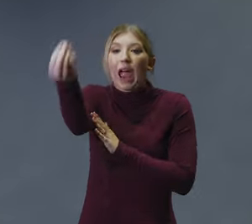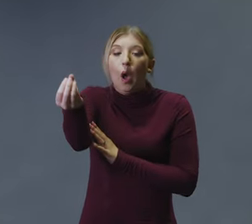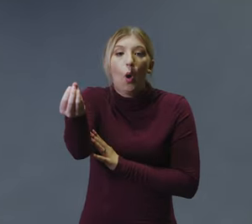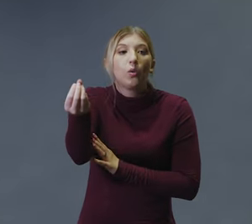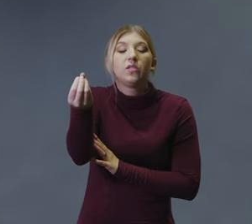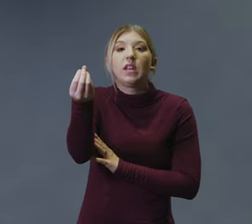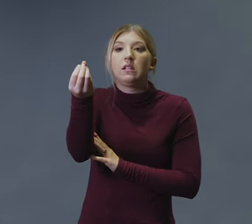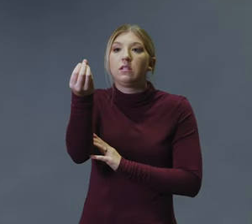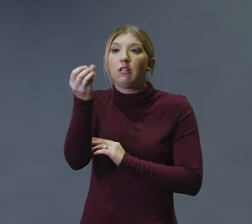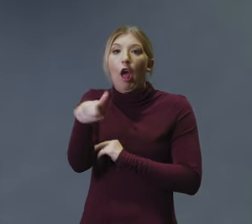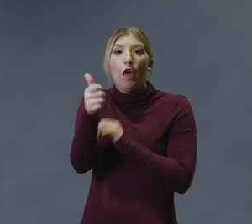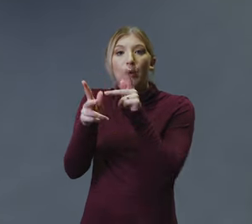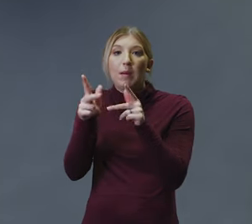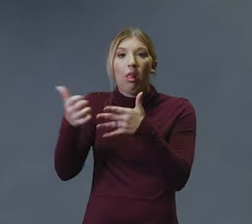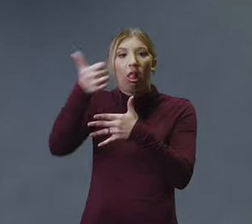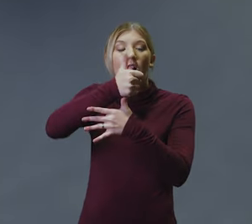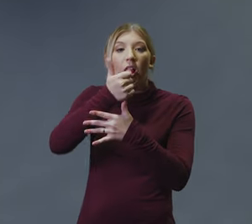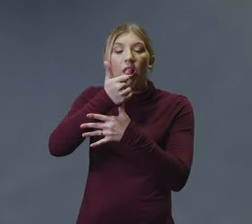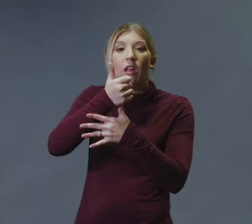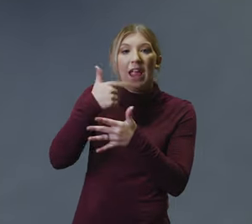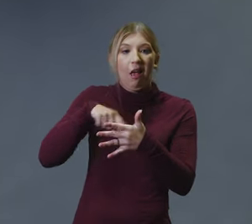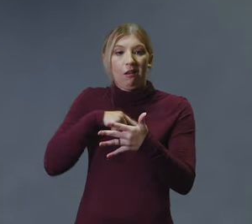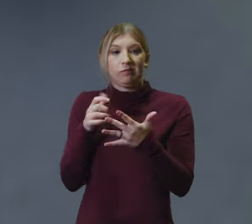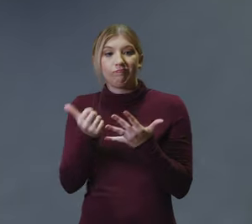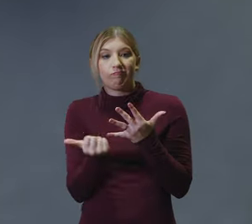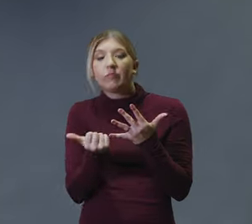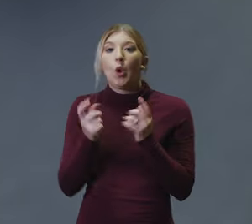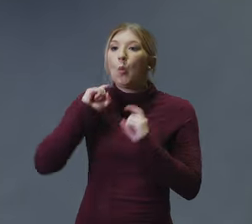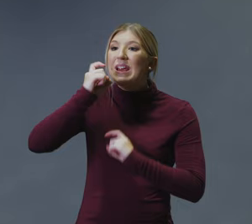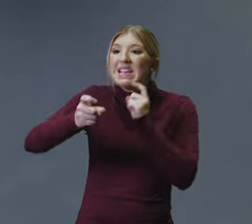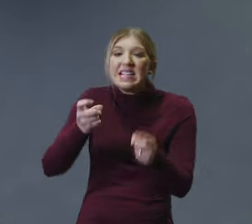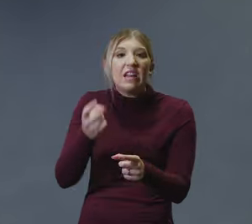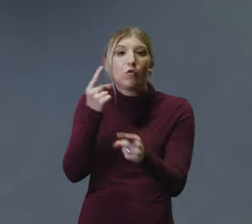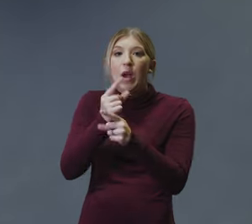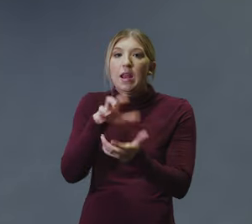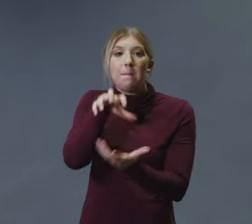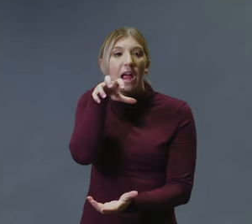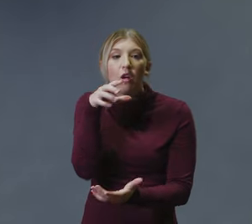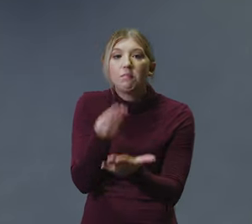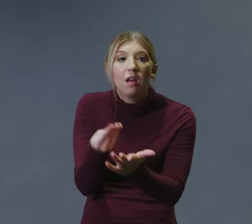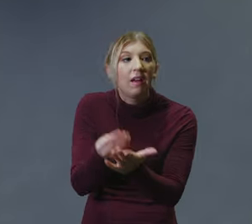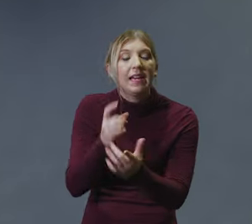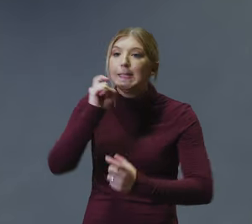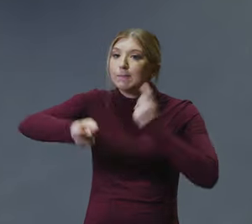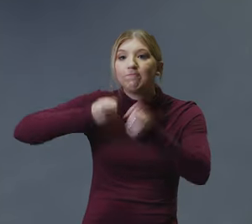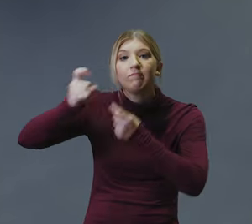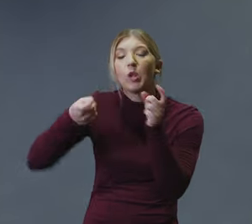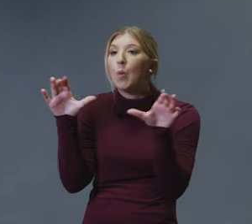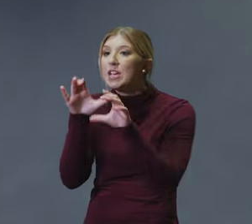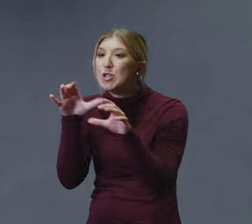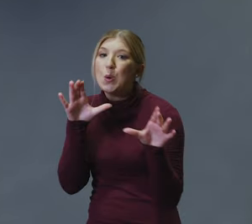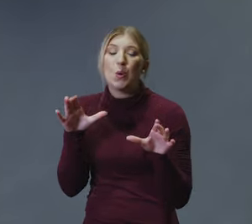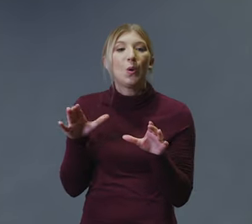putting others above ourselves, right? We go to church regularly. We give the right amount of tithe, and we do these things to